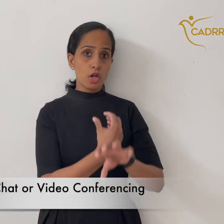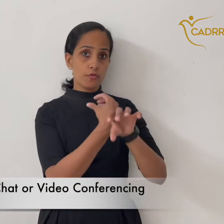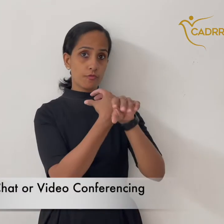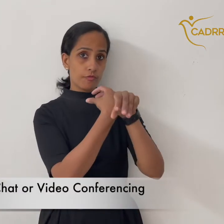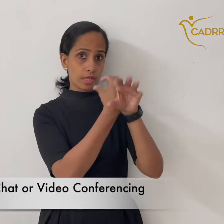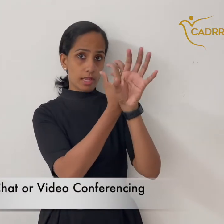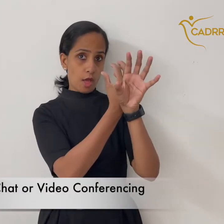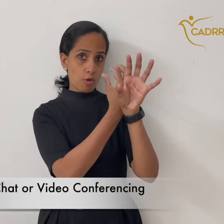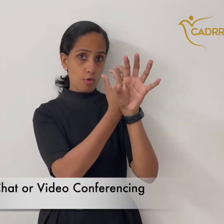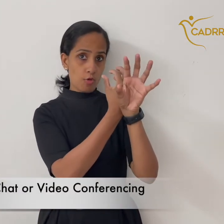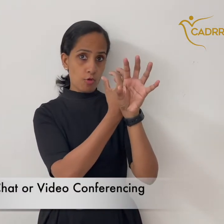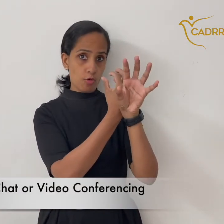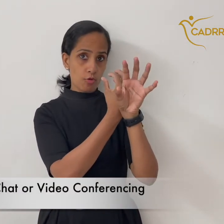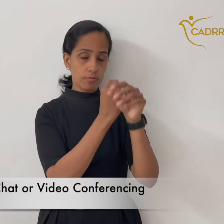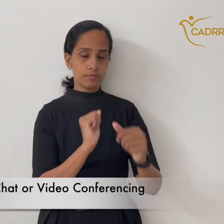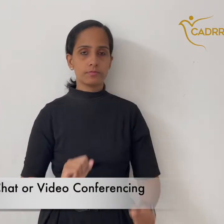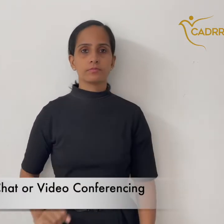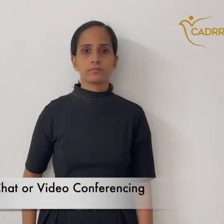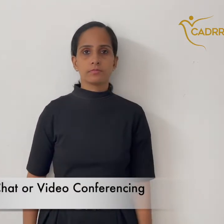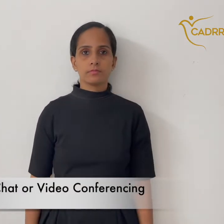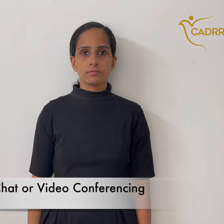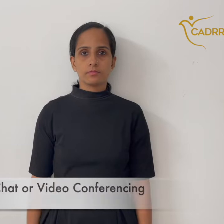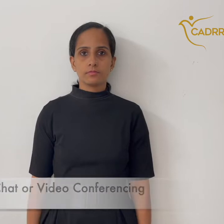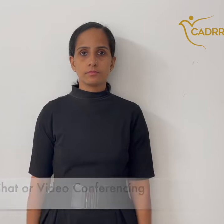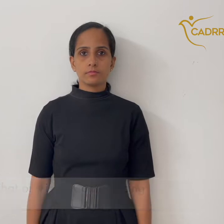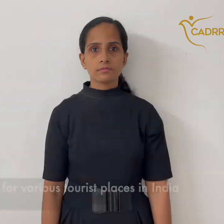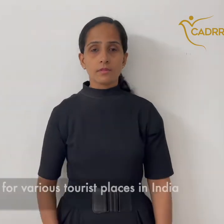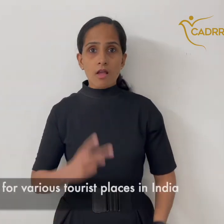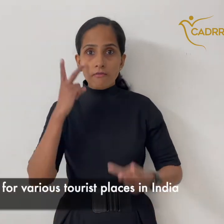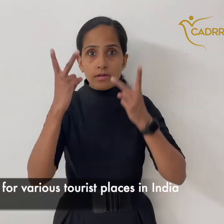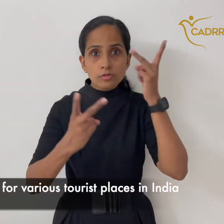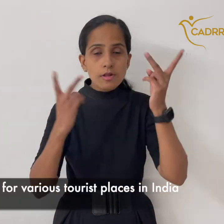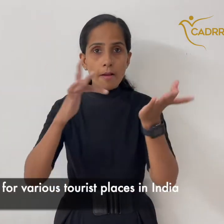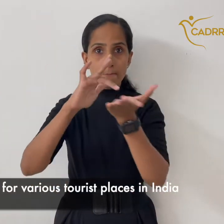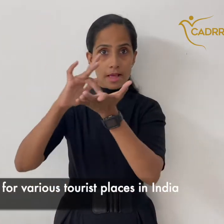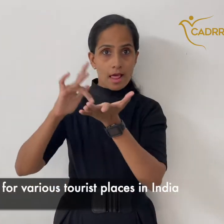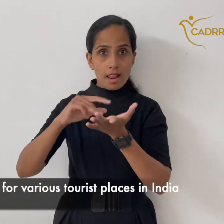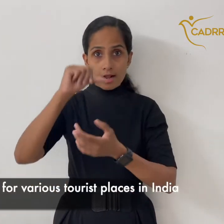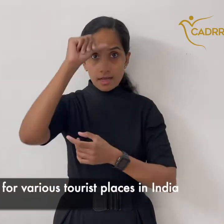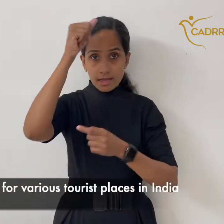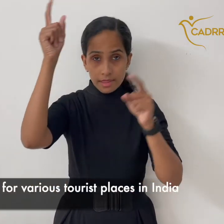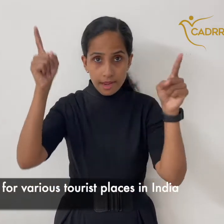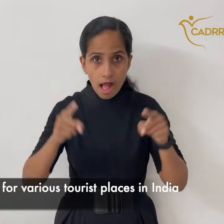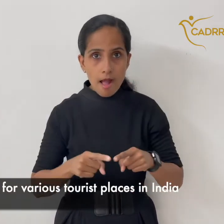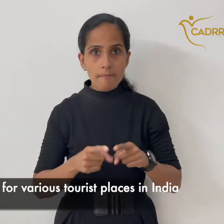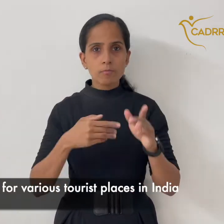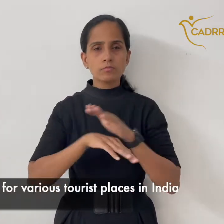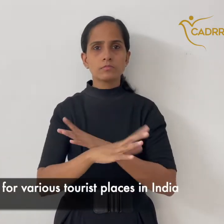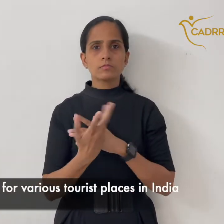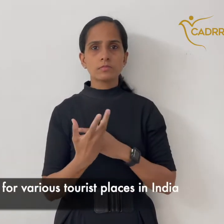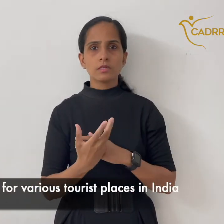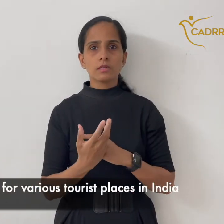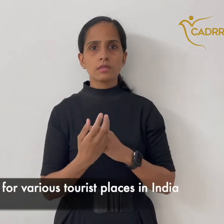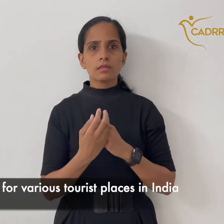video chat or video conferencing. Let us now learn signs for